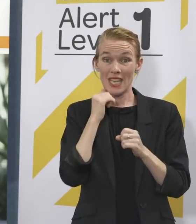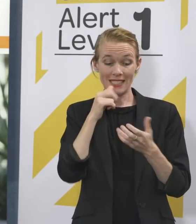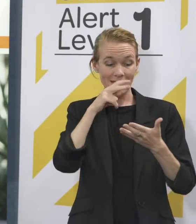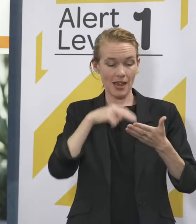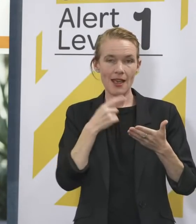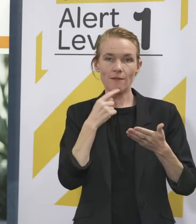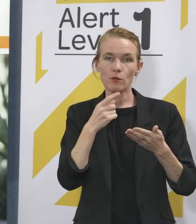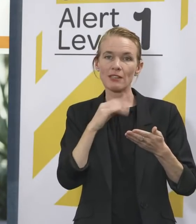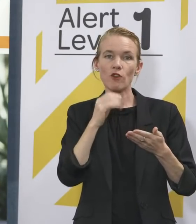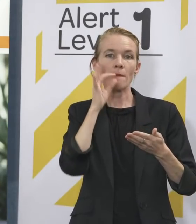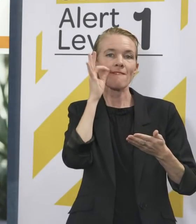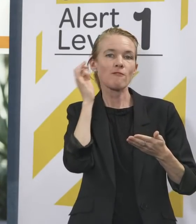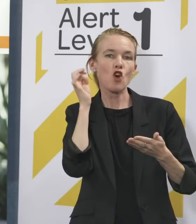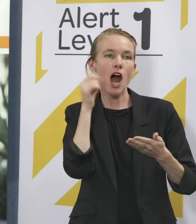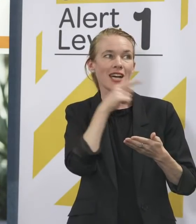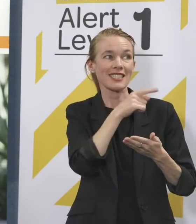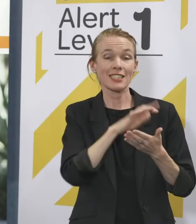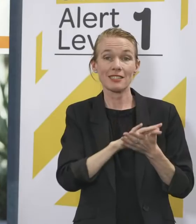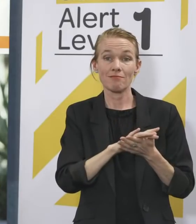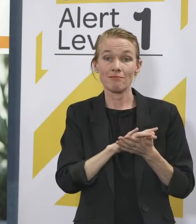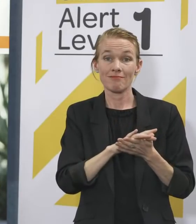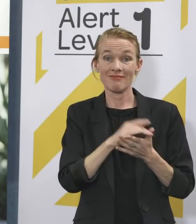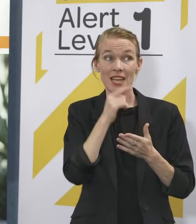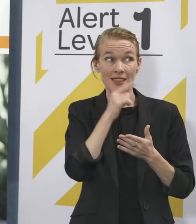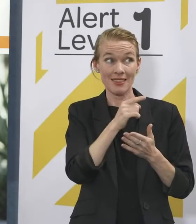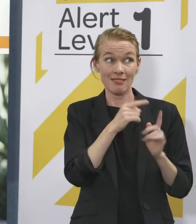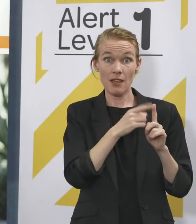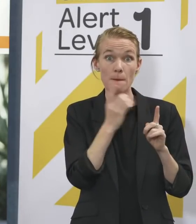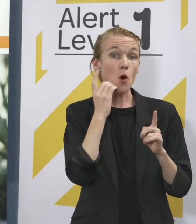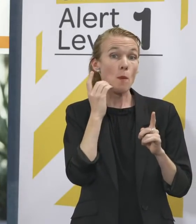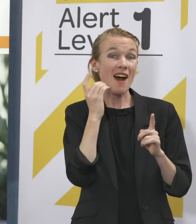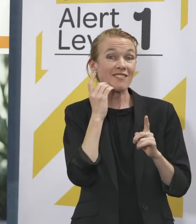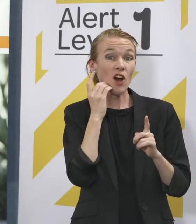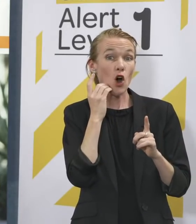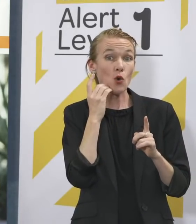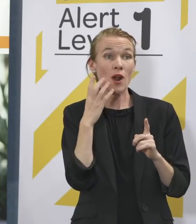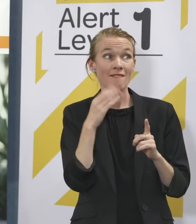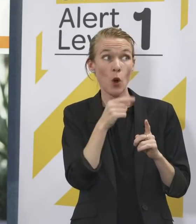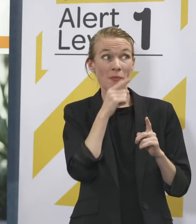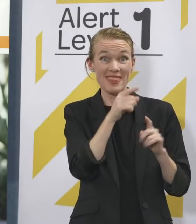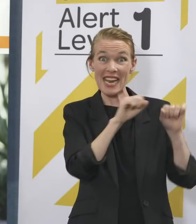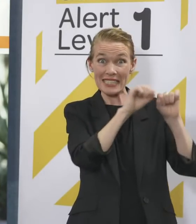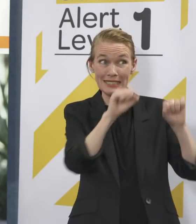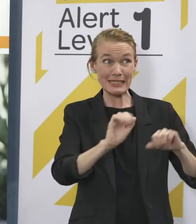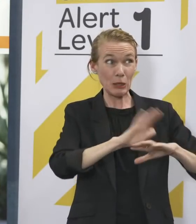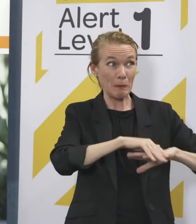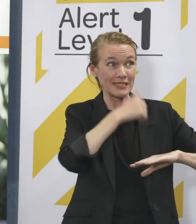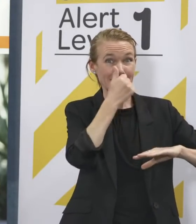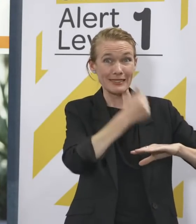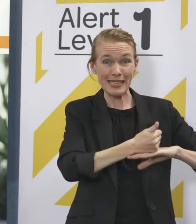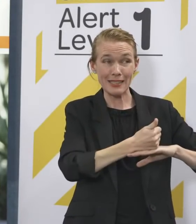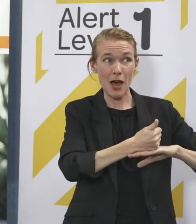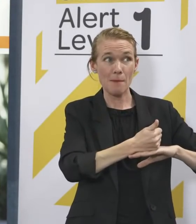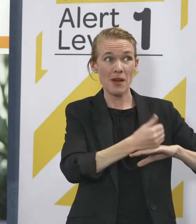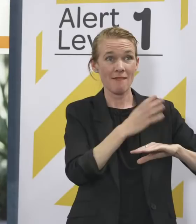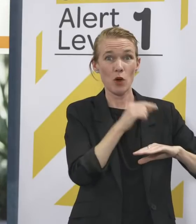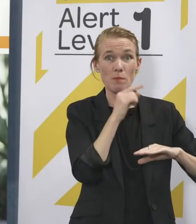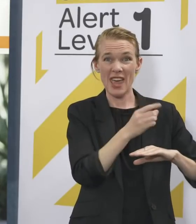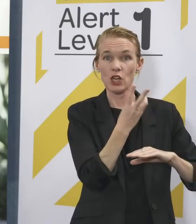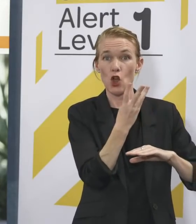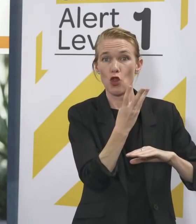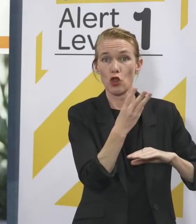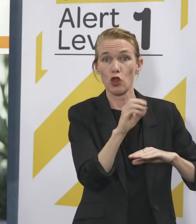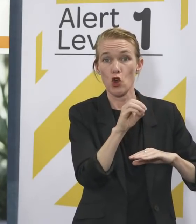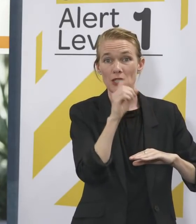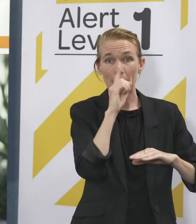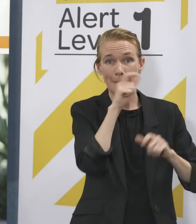have been tracked through the use of their mobile phone Bluetooth type app that they've rolled out there, and it's quite a large country.